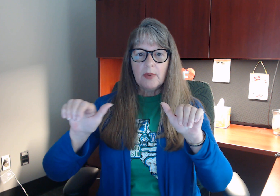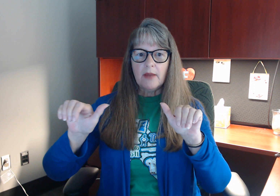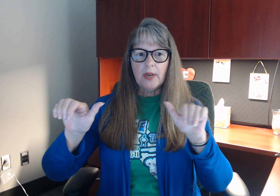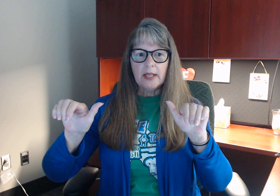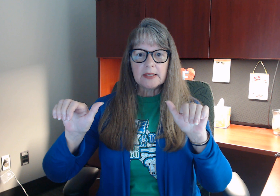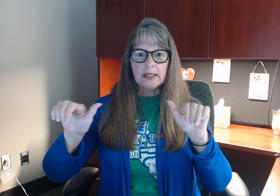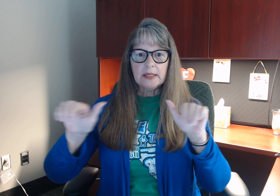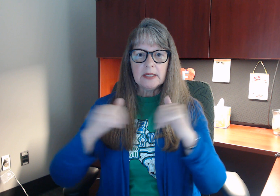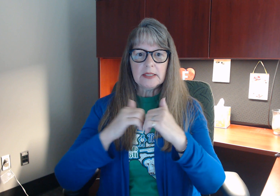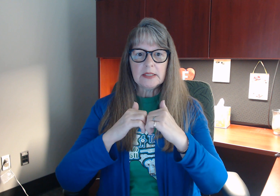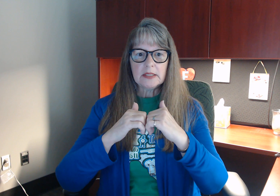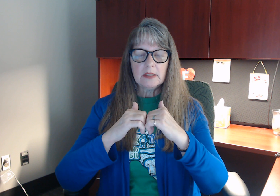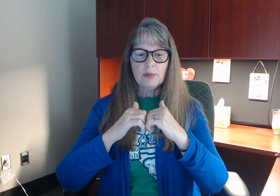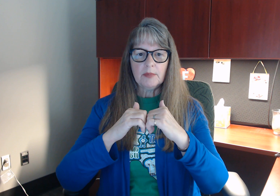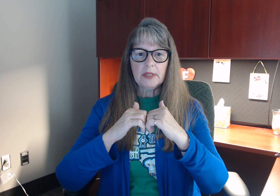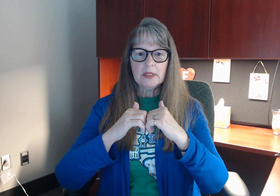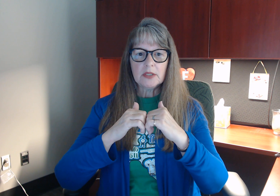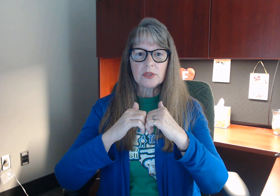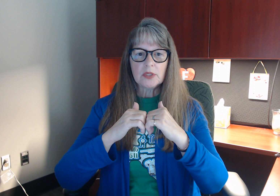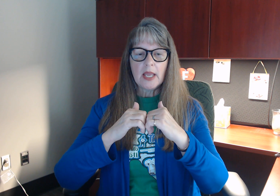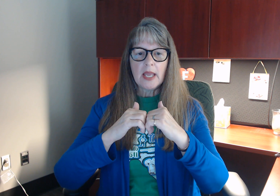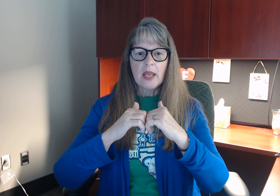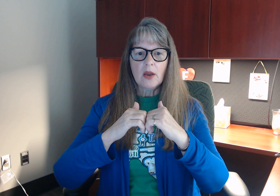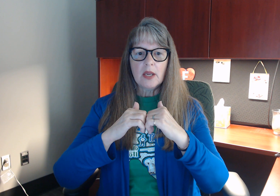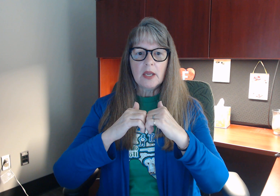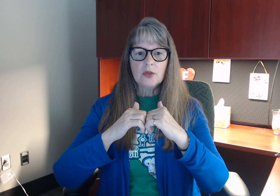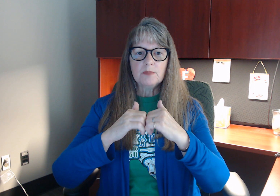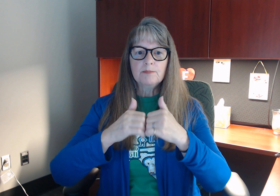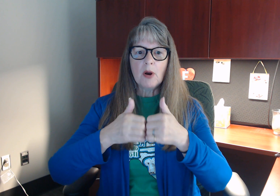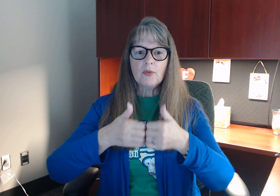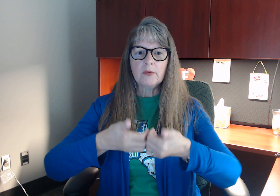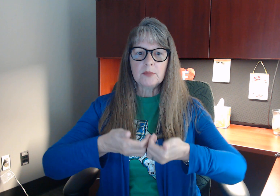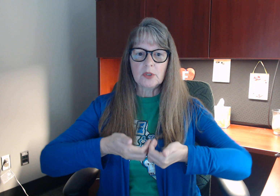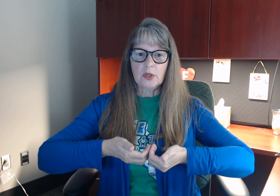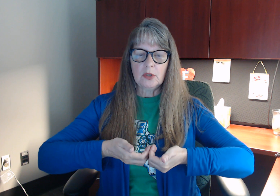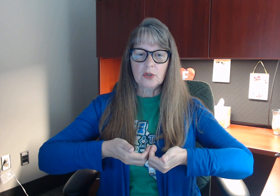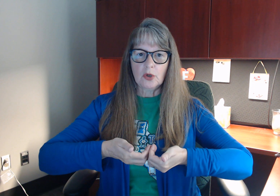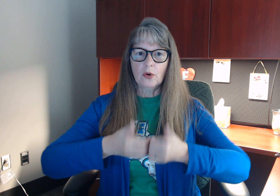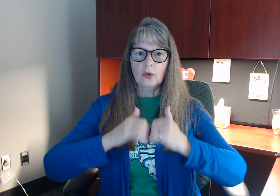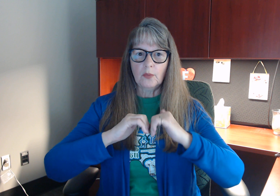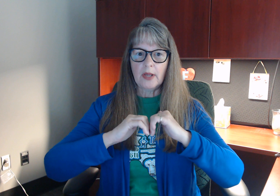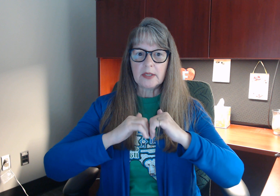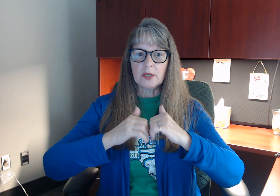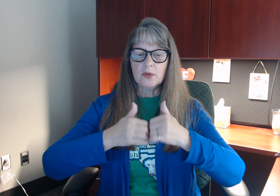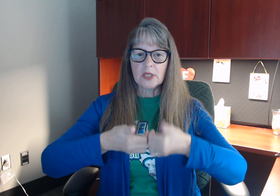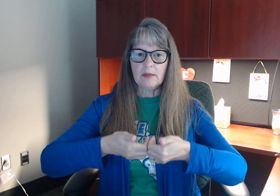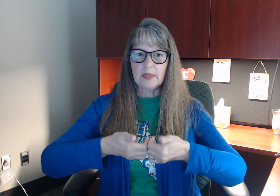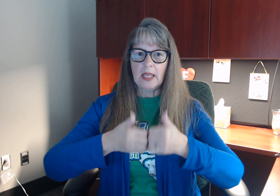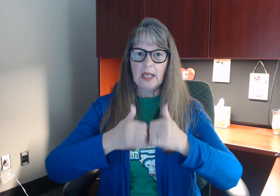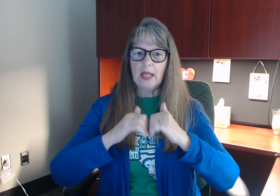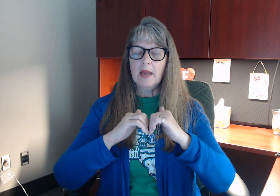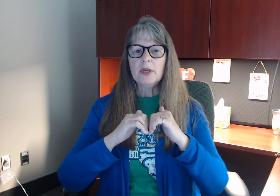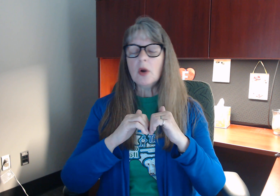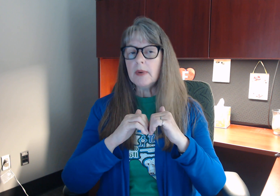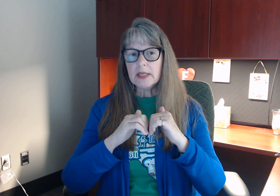have our hands like this, put them like this, is both of them to curl around, because they do the same thing. But nobody does